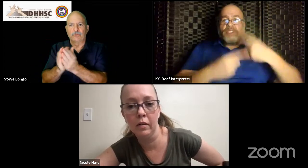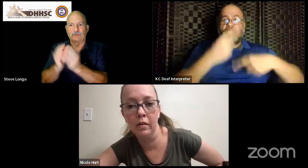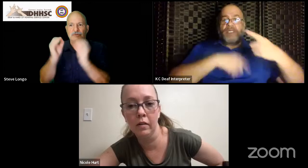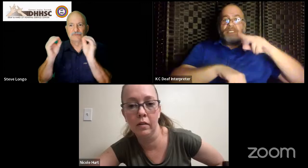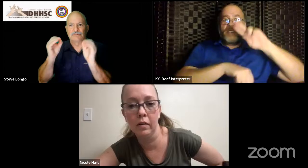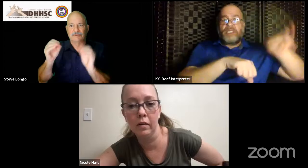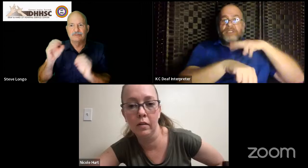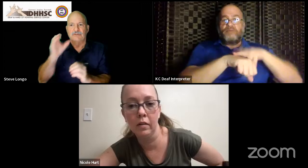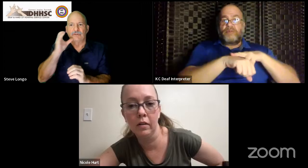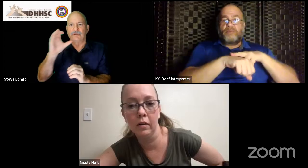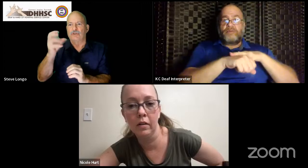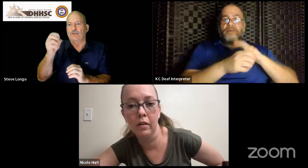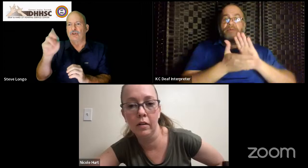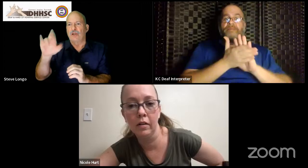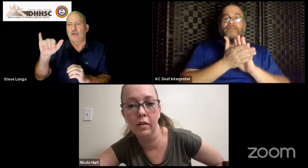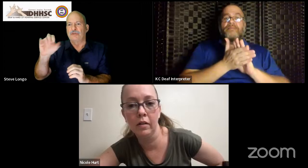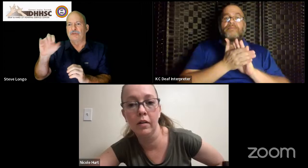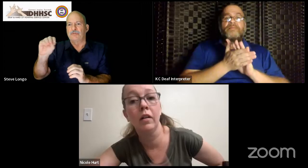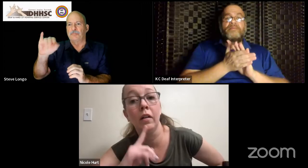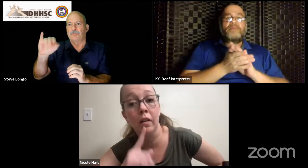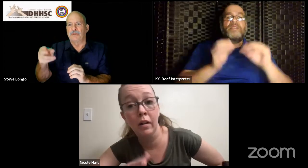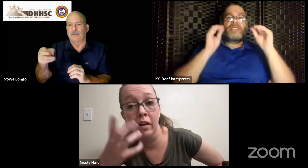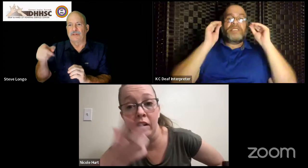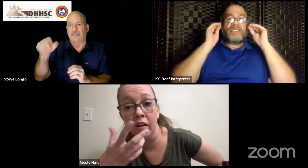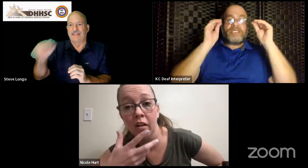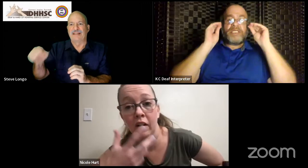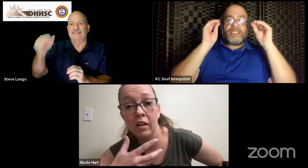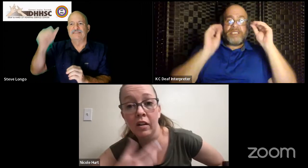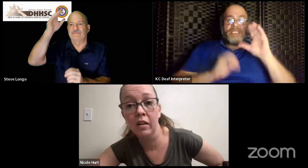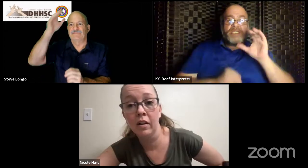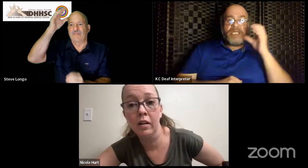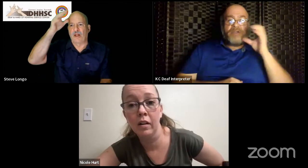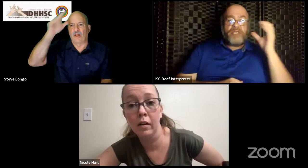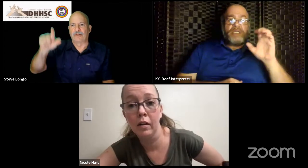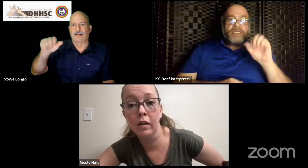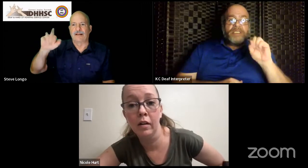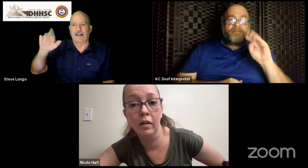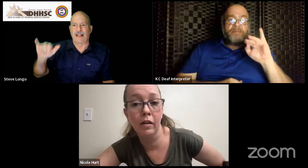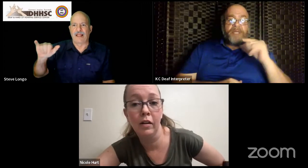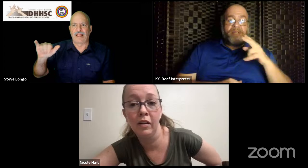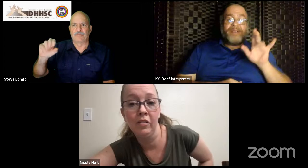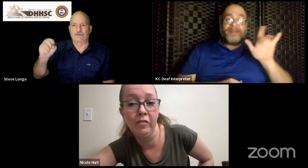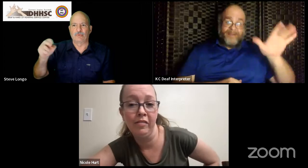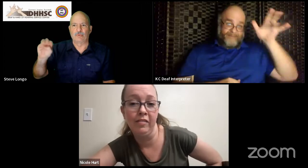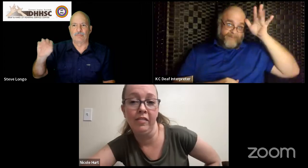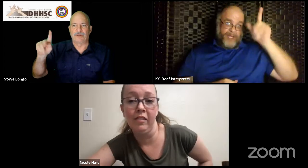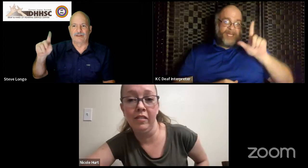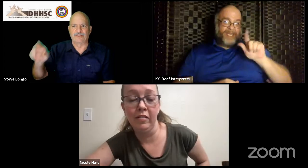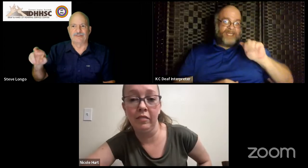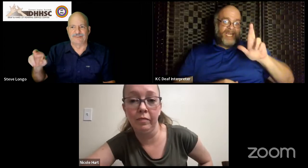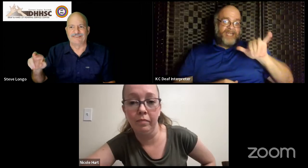at Berkeley School or Boston School and is a teacher.